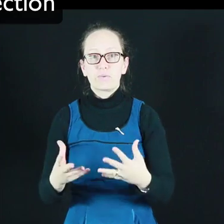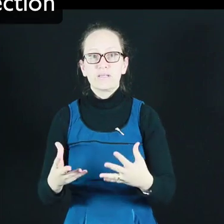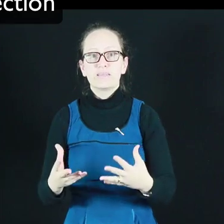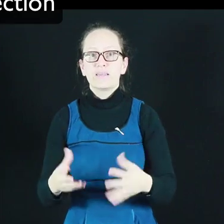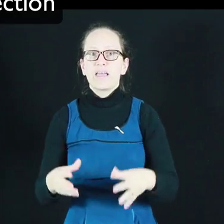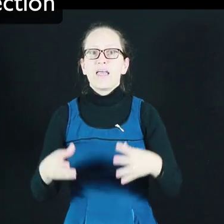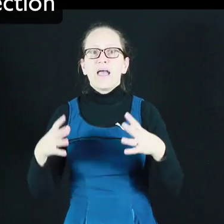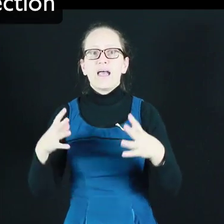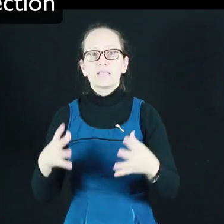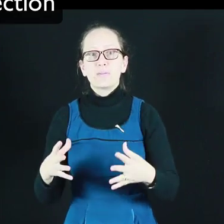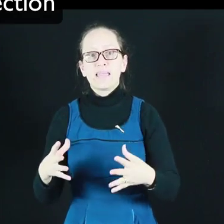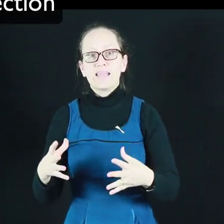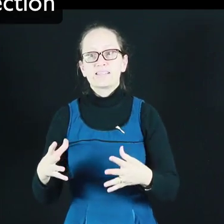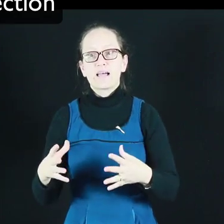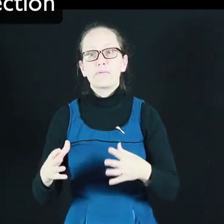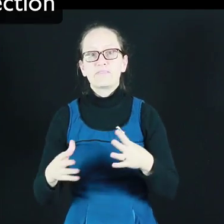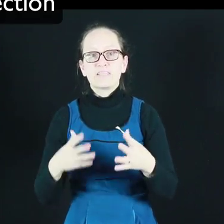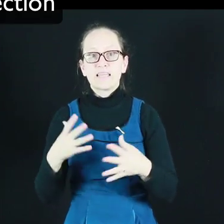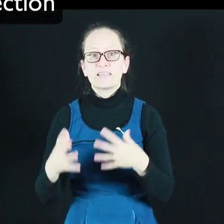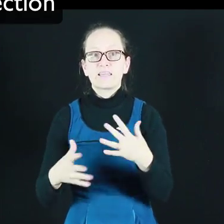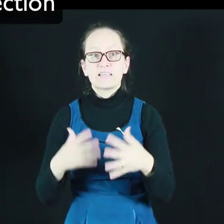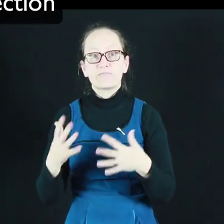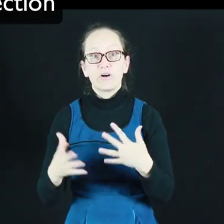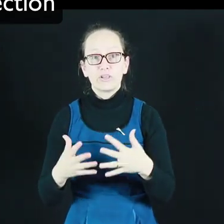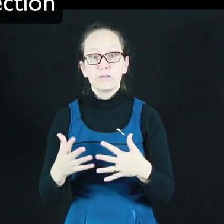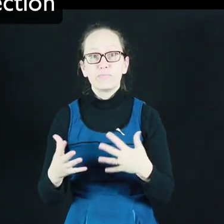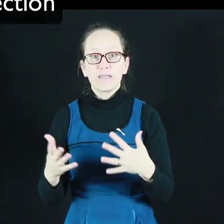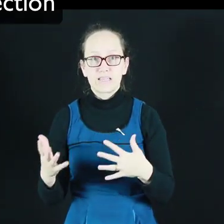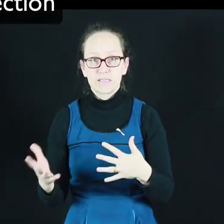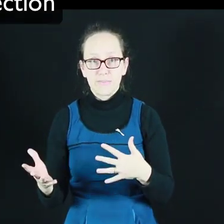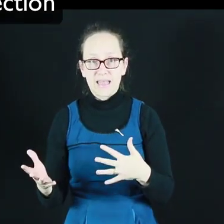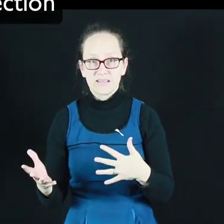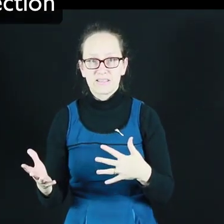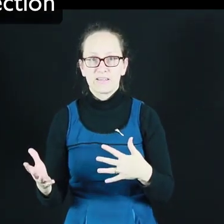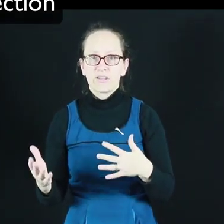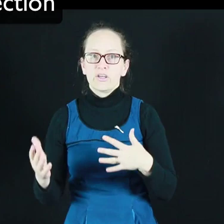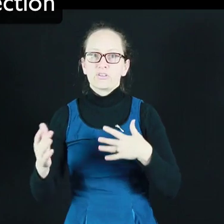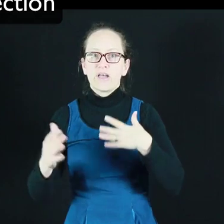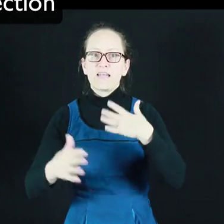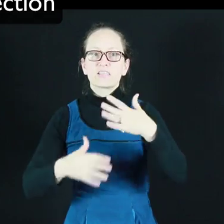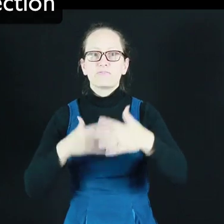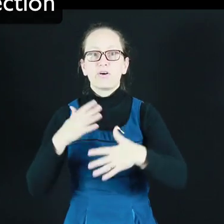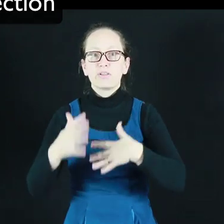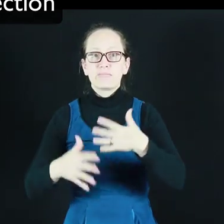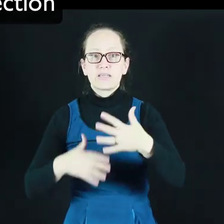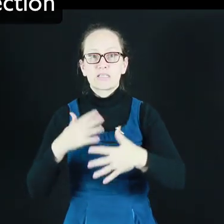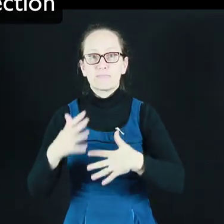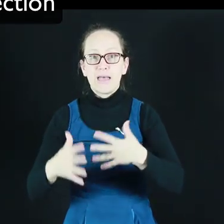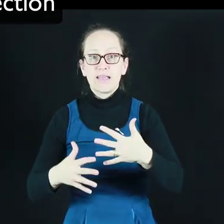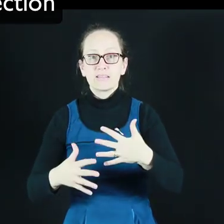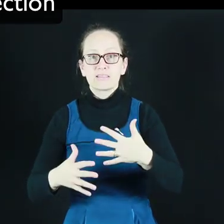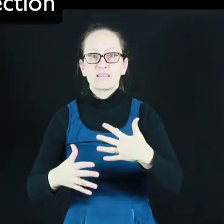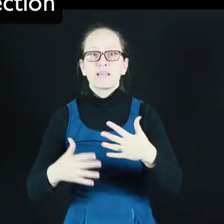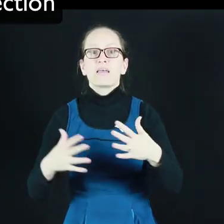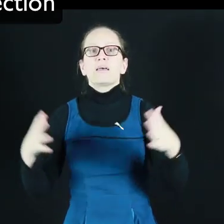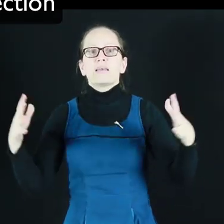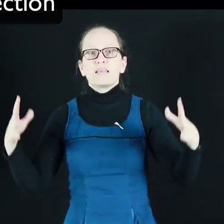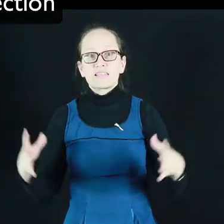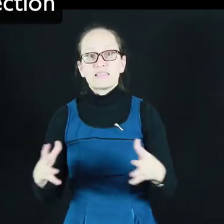liquid. As we heat it up, we've seen that its volume expands. So as its volume expands, it's